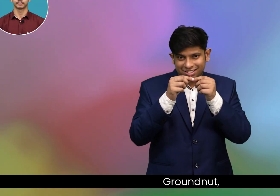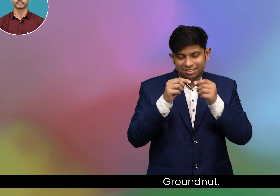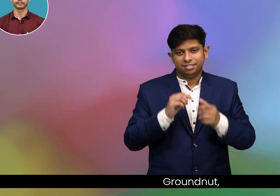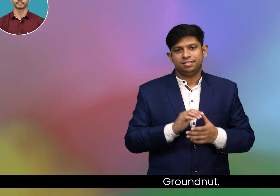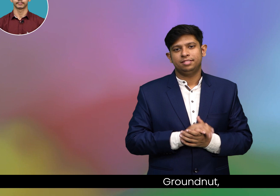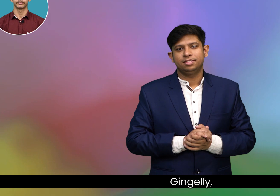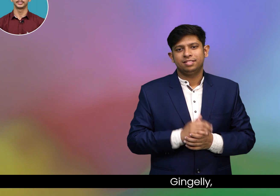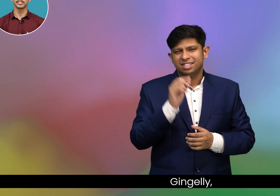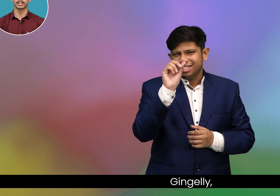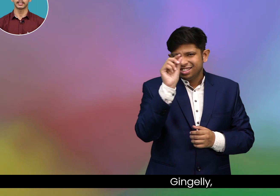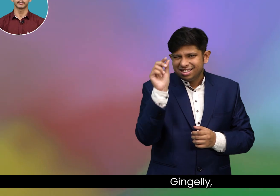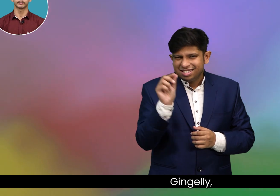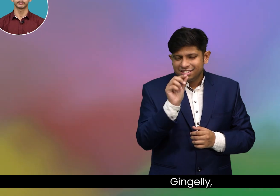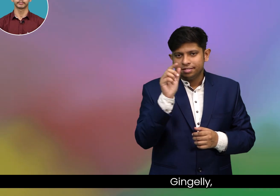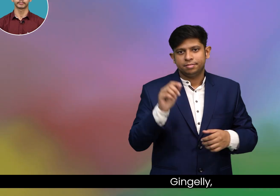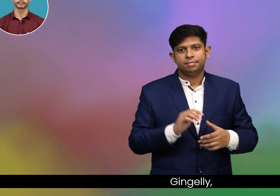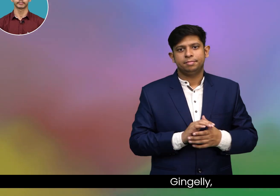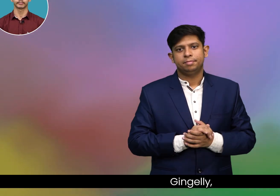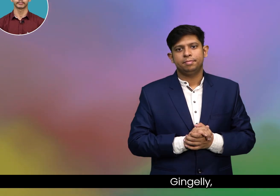Groundnuts, gingerly,